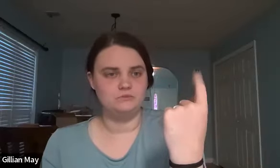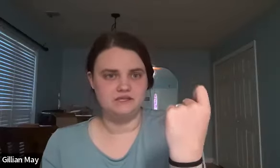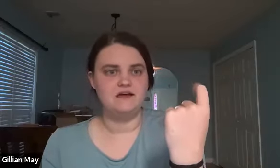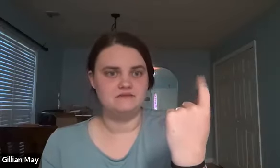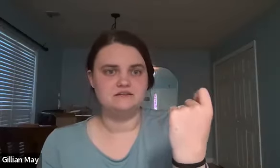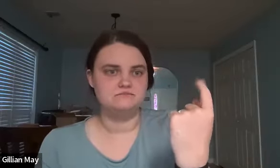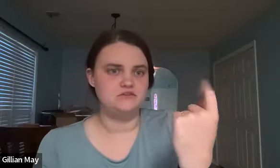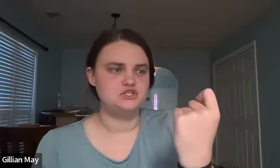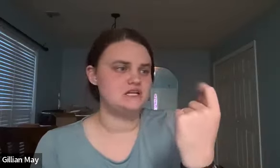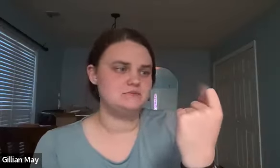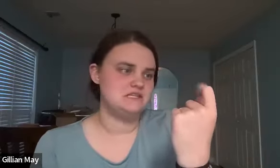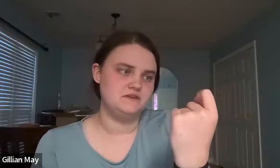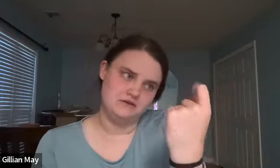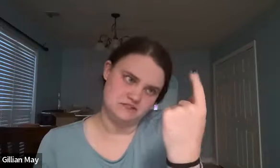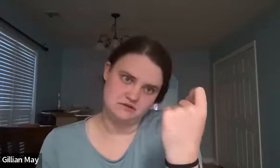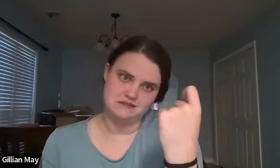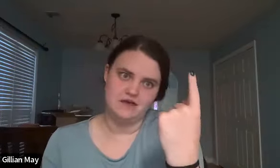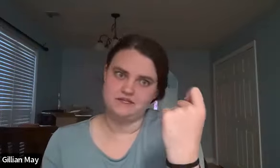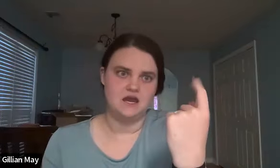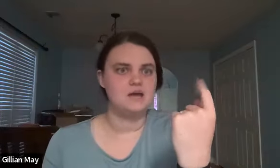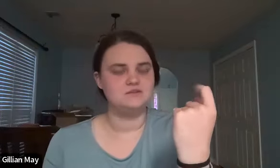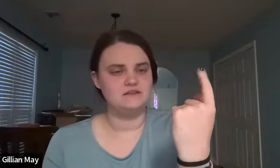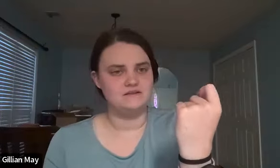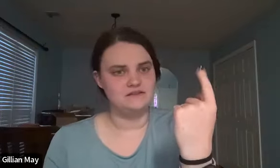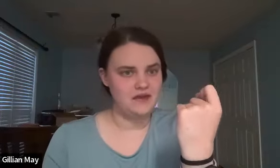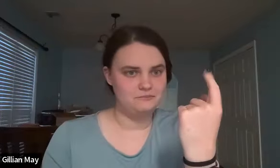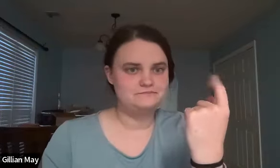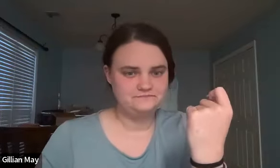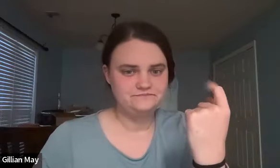be 11. But there's not a specific, you have to do this 11 times or anything like that.